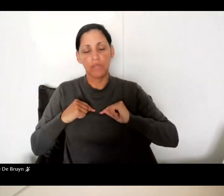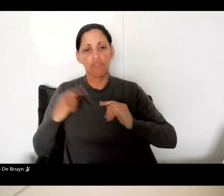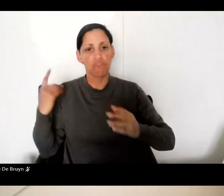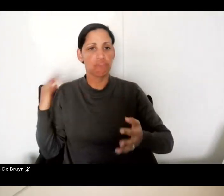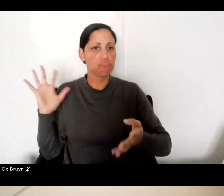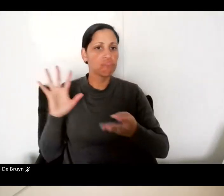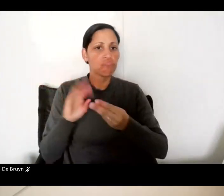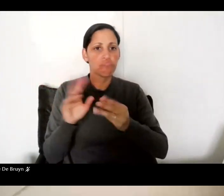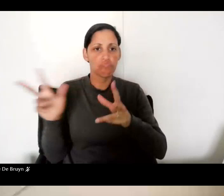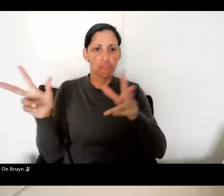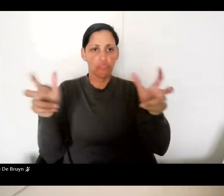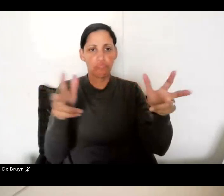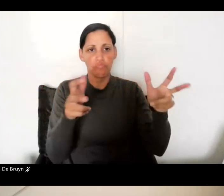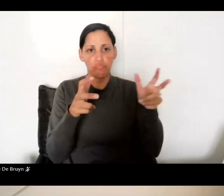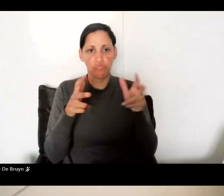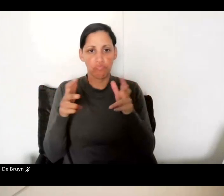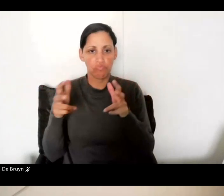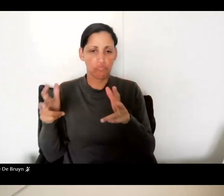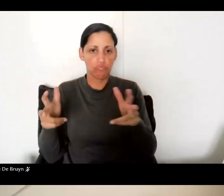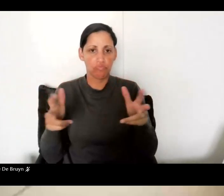and